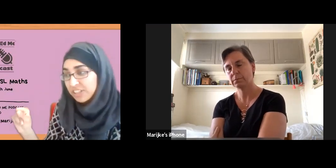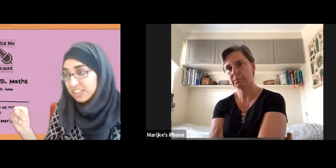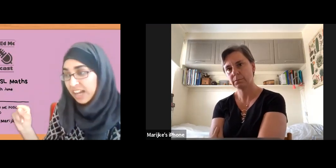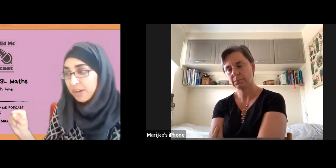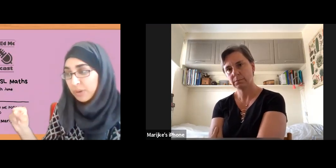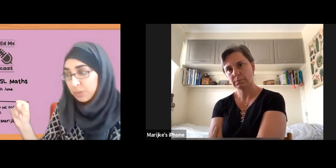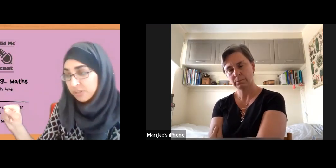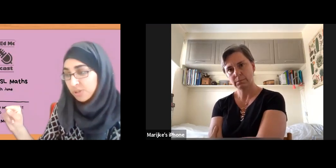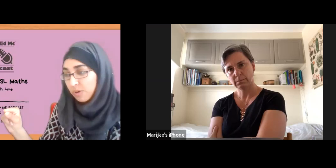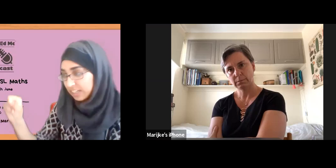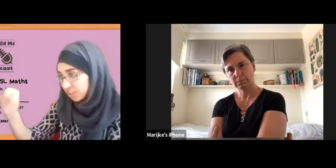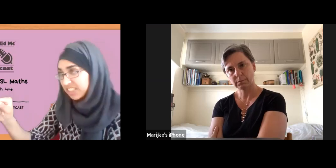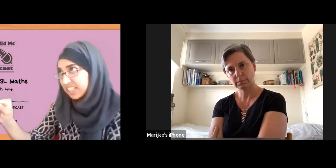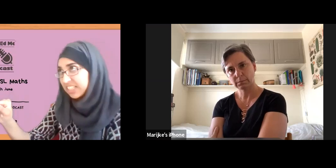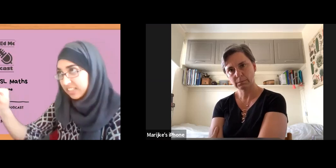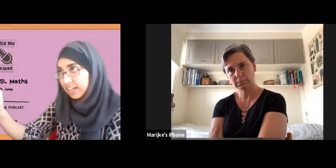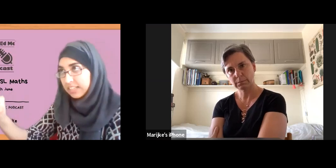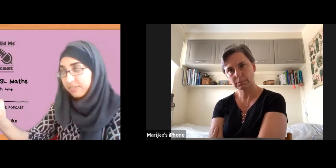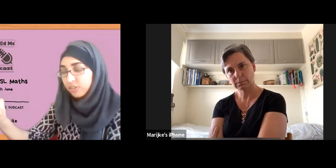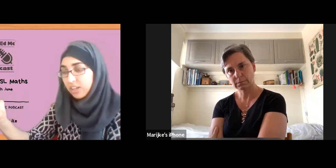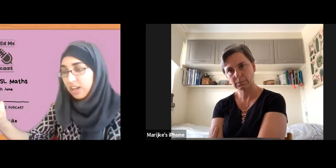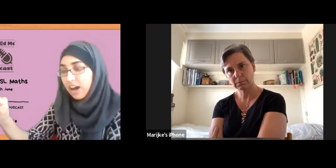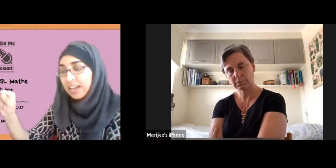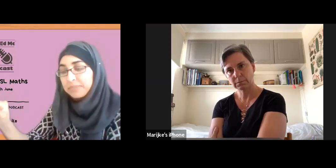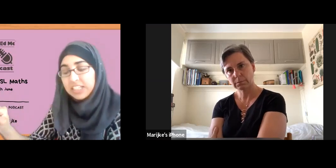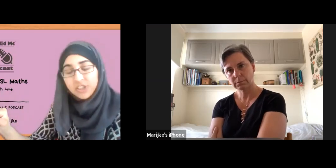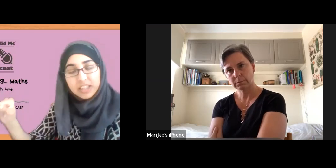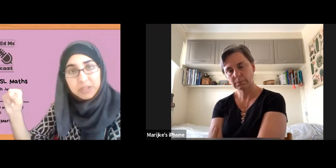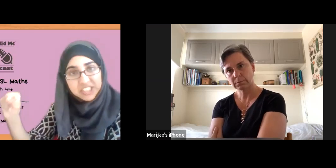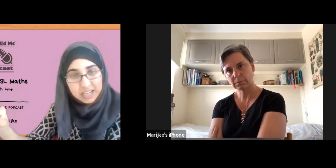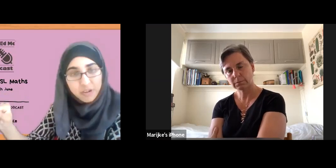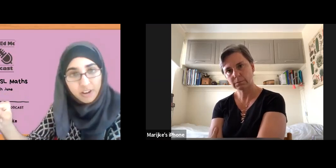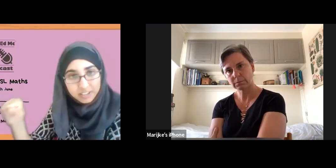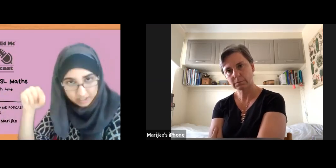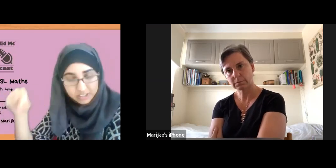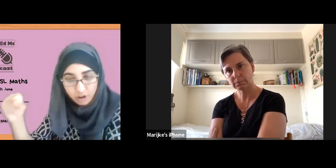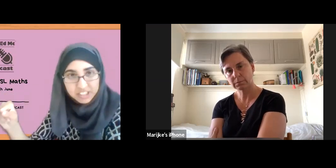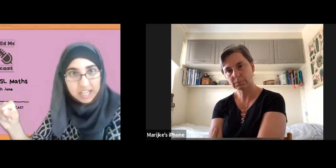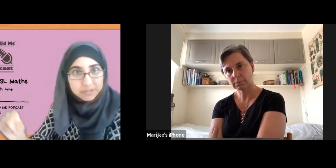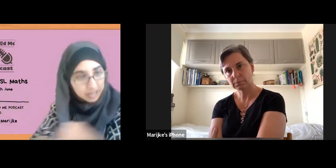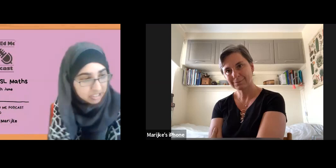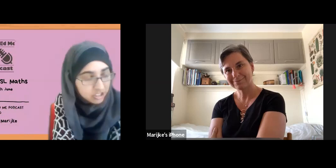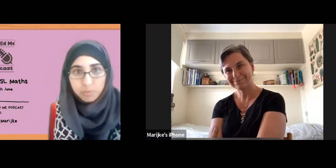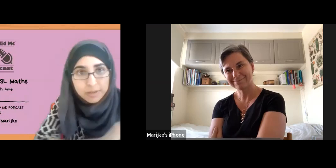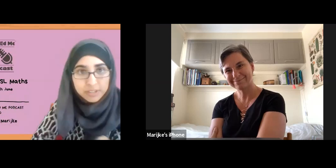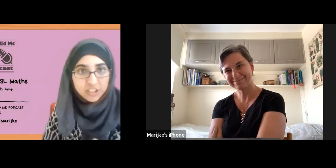students I work with one-to-one at GCSE and higher level, I am teaching them the same concepts that I'm teaching primary age